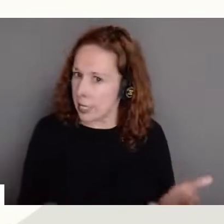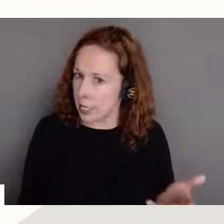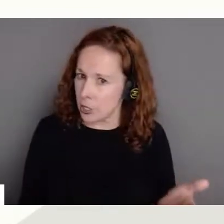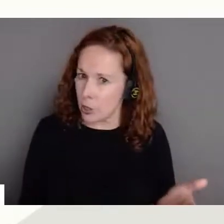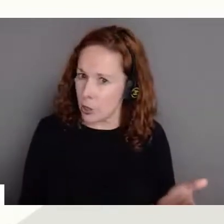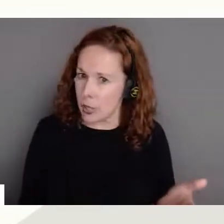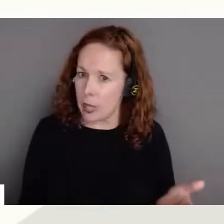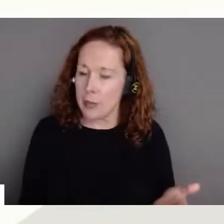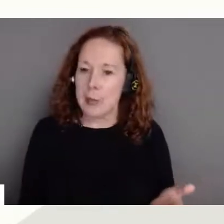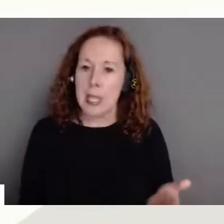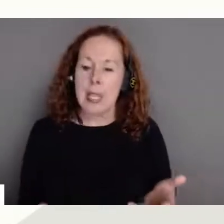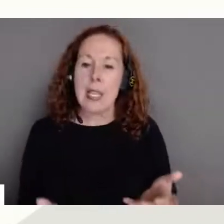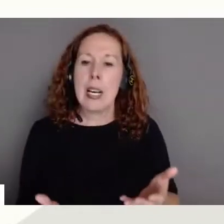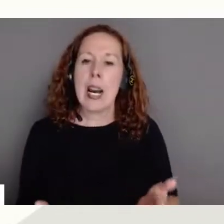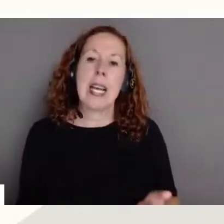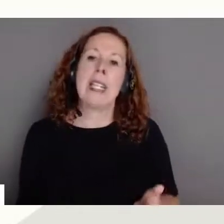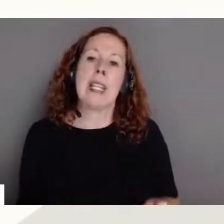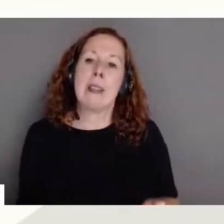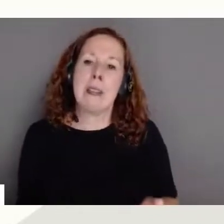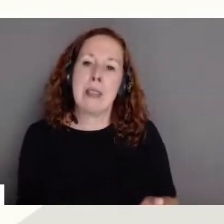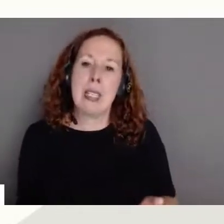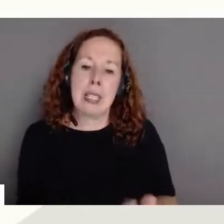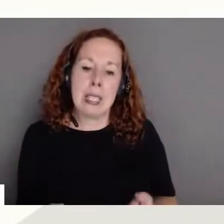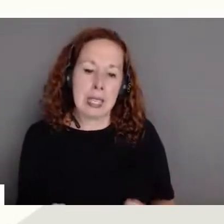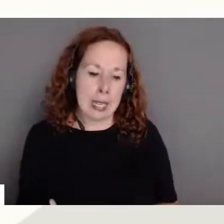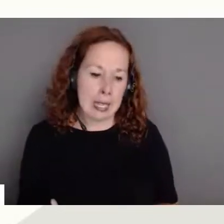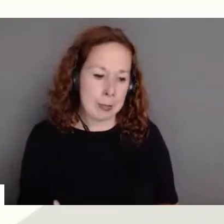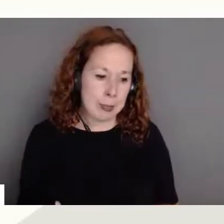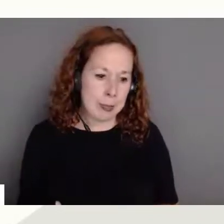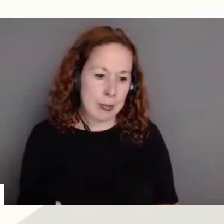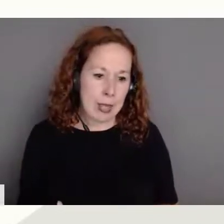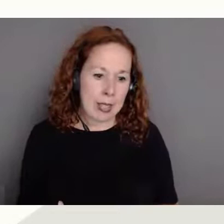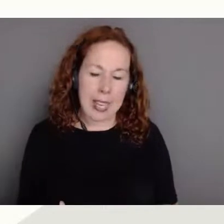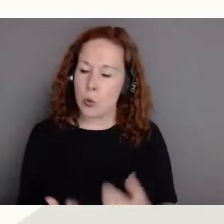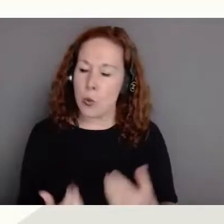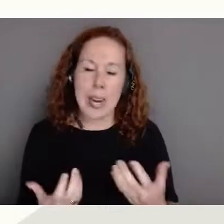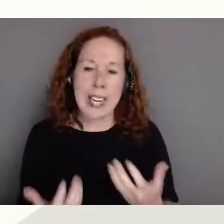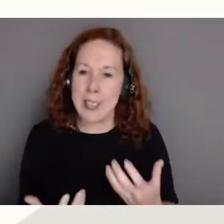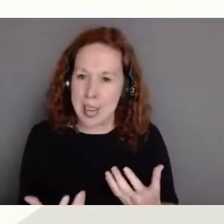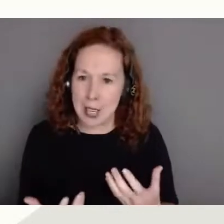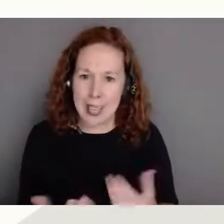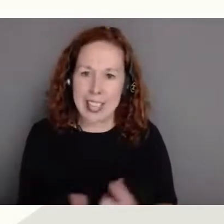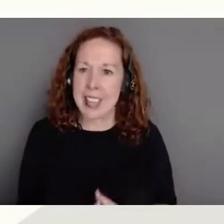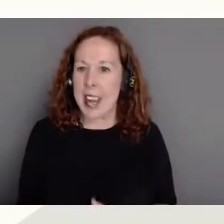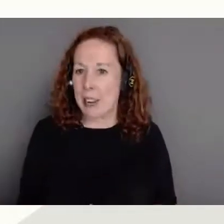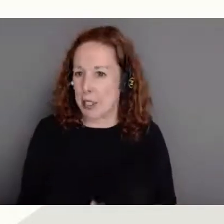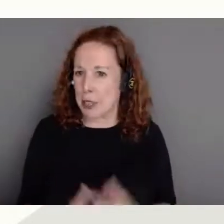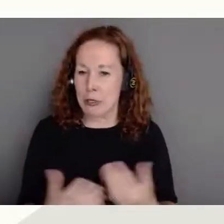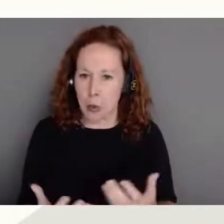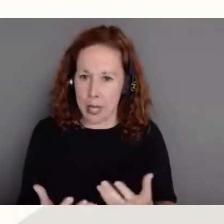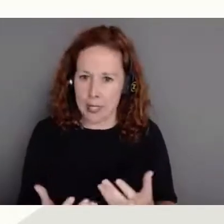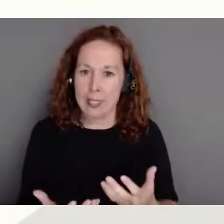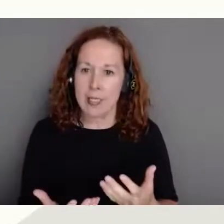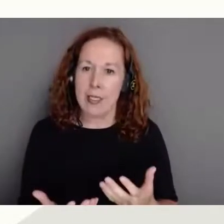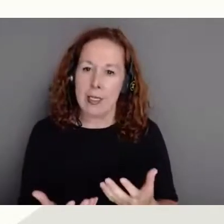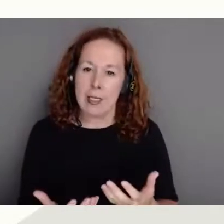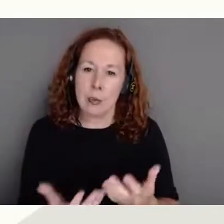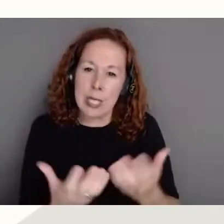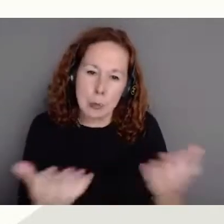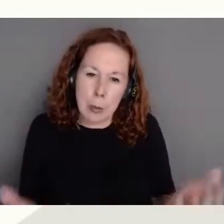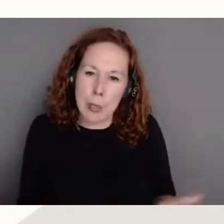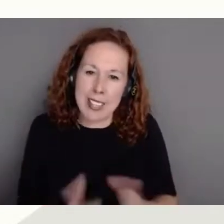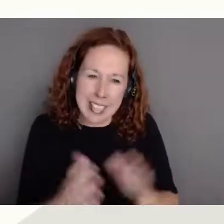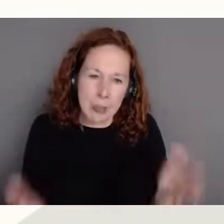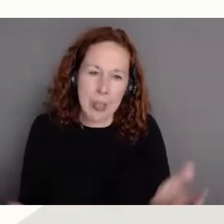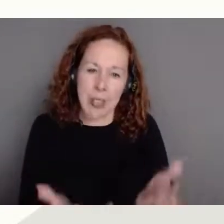and telling a story, I love the getting right in there and having your voice